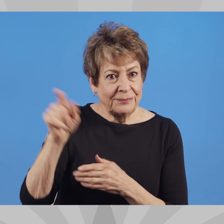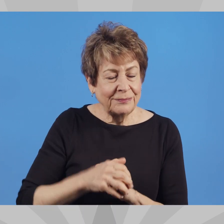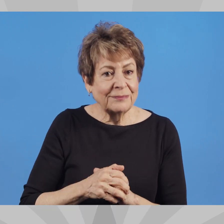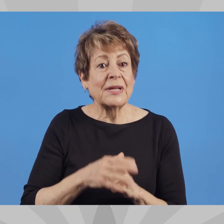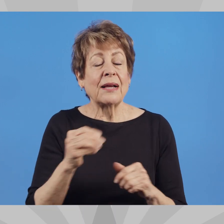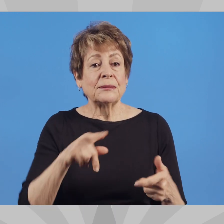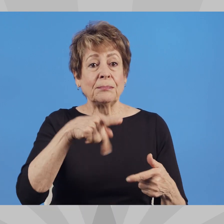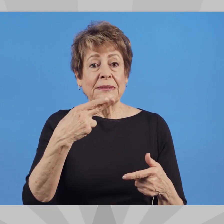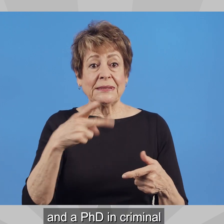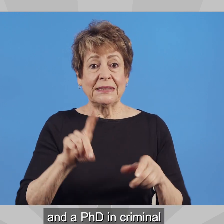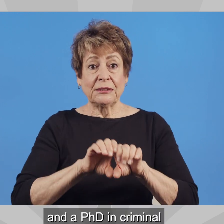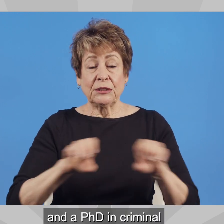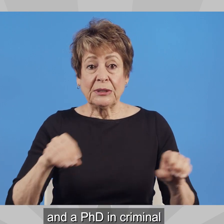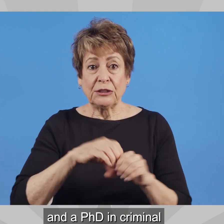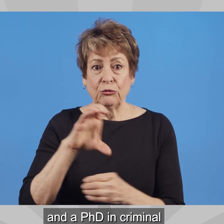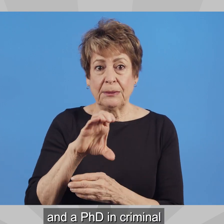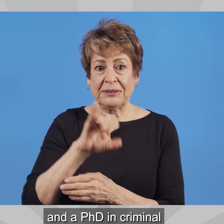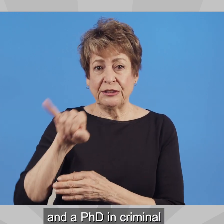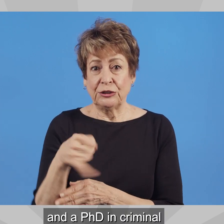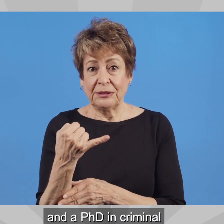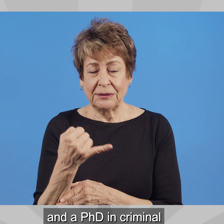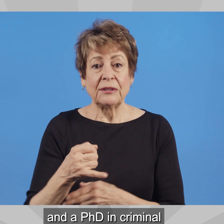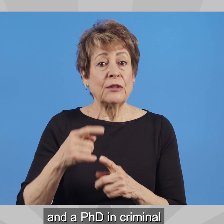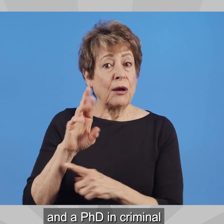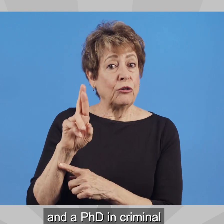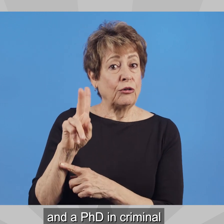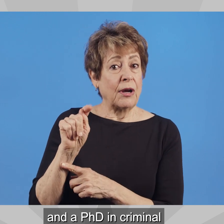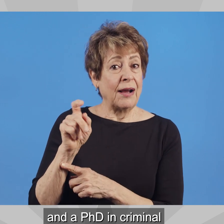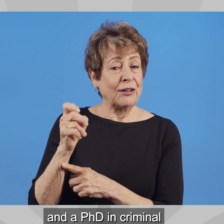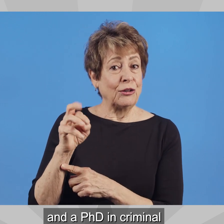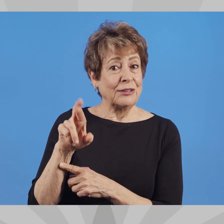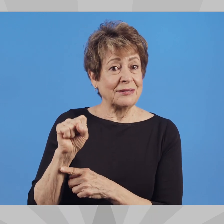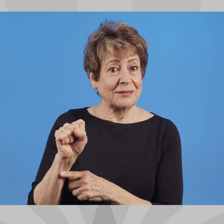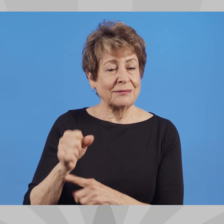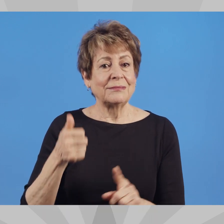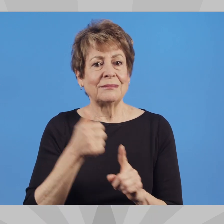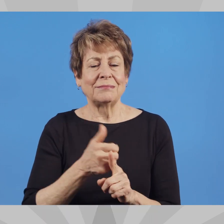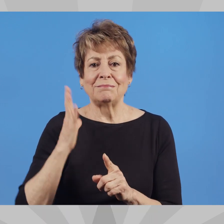York, and a PhD in criminal justice from Rutgers.